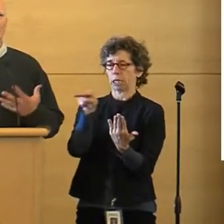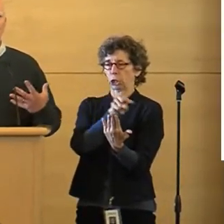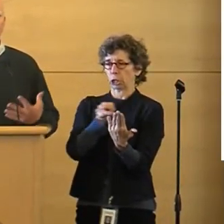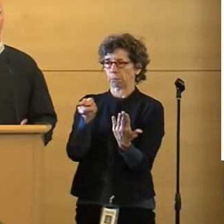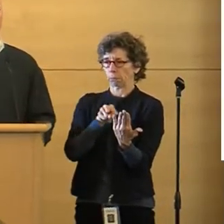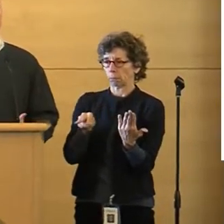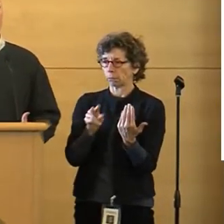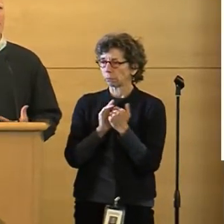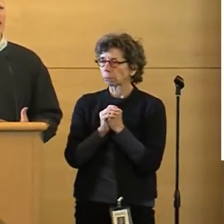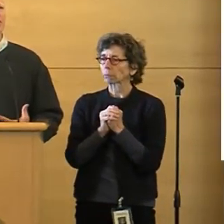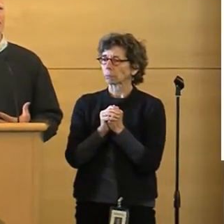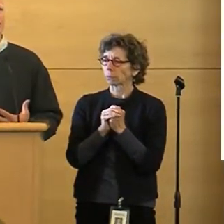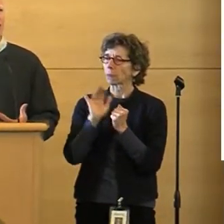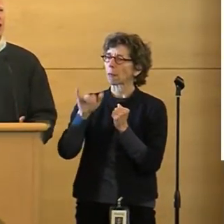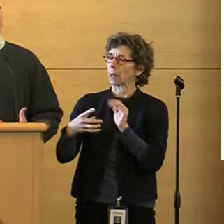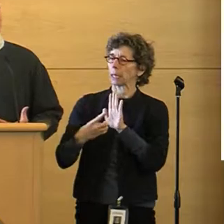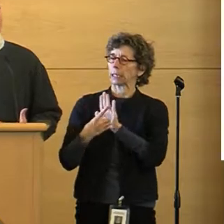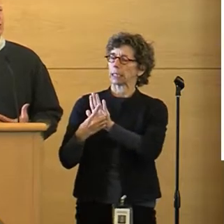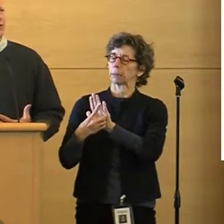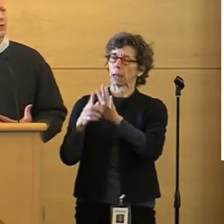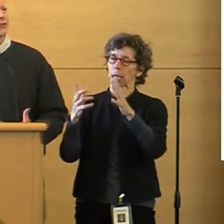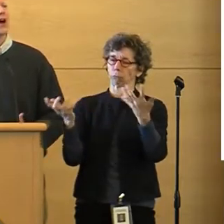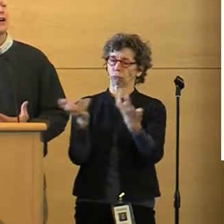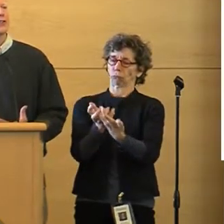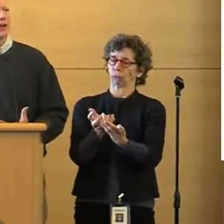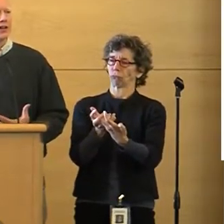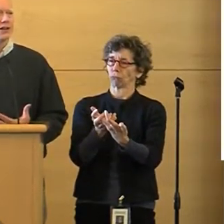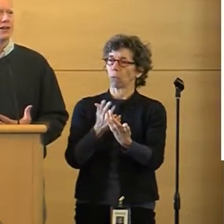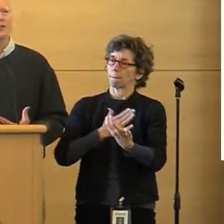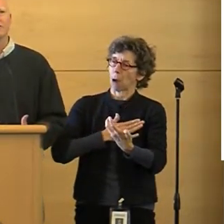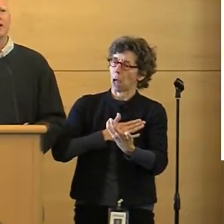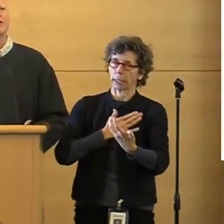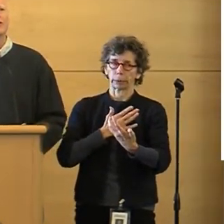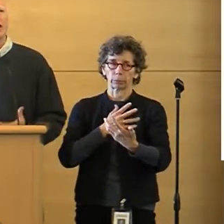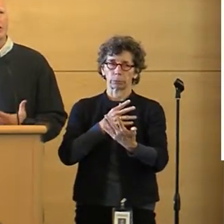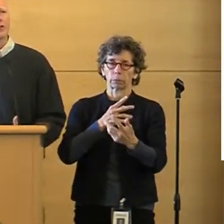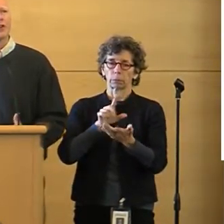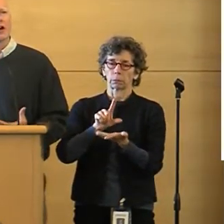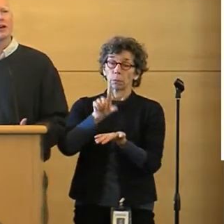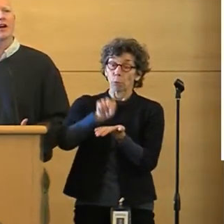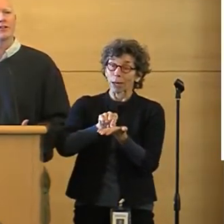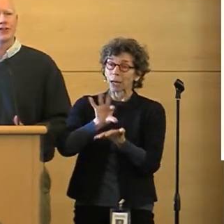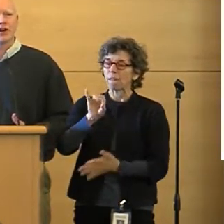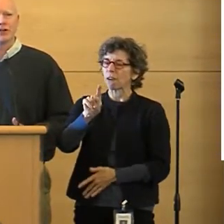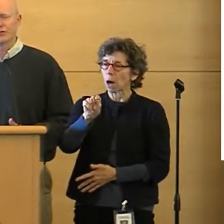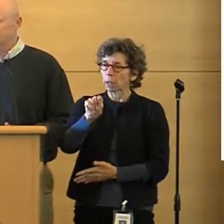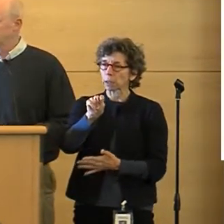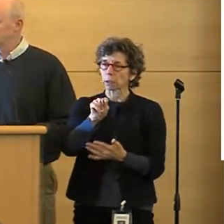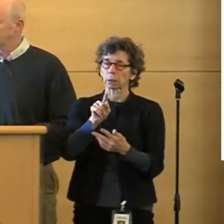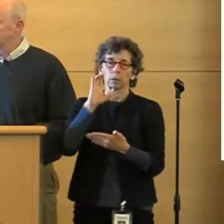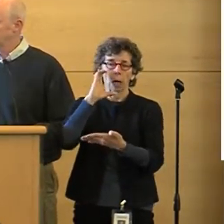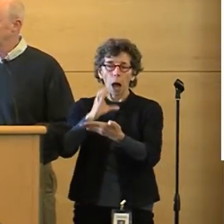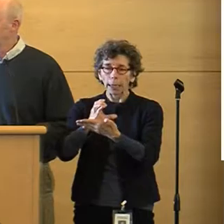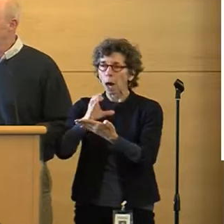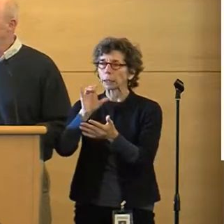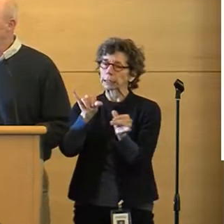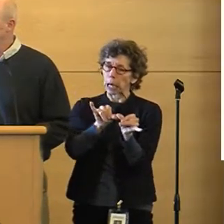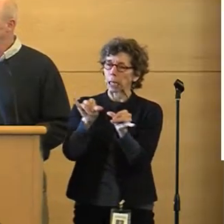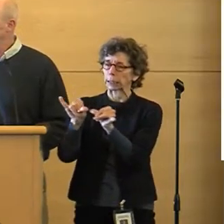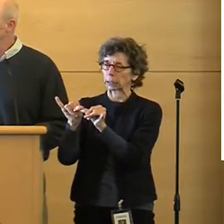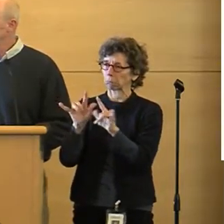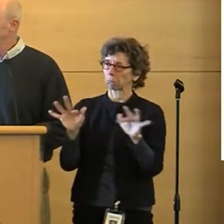all points in between, stretched, not stretched. There are over a dozen different choices that I have for how to configure my computer so